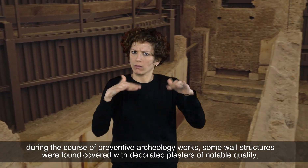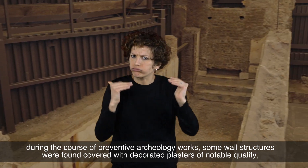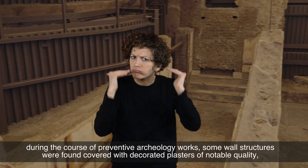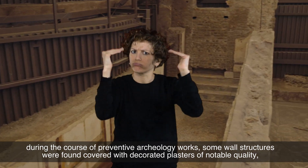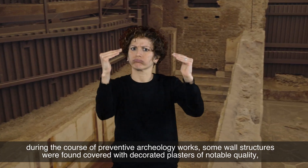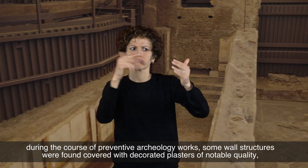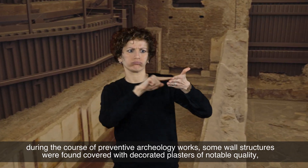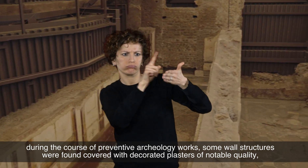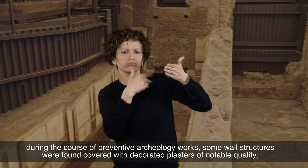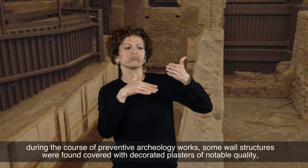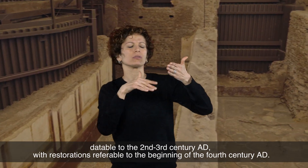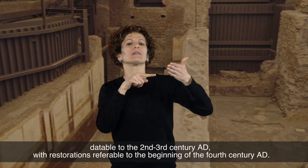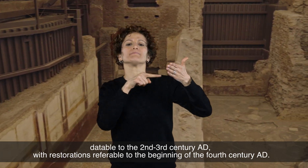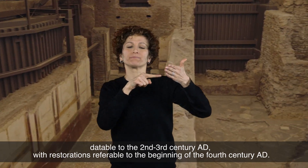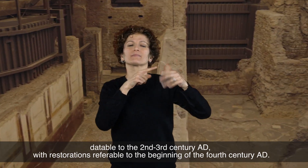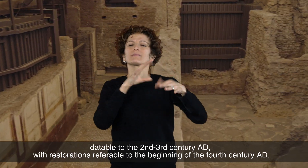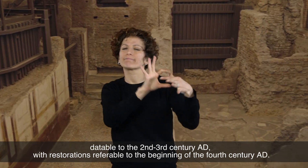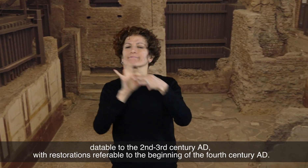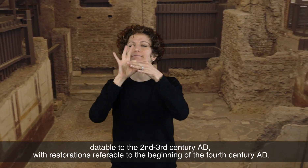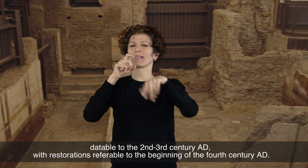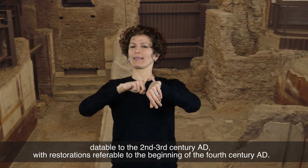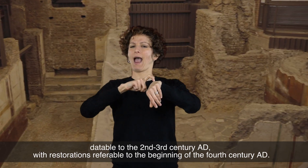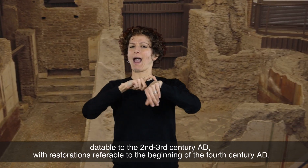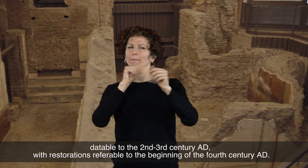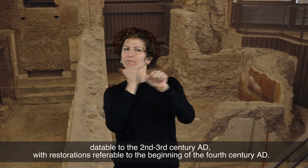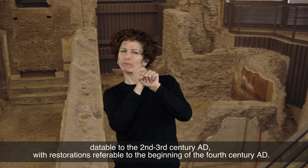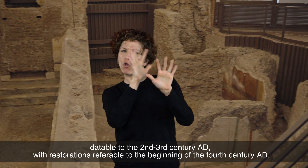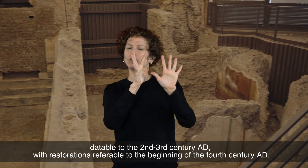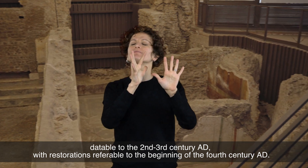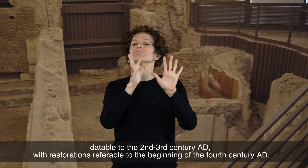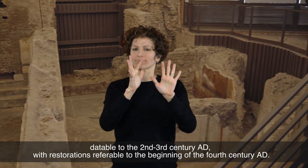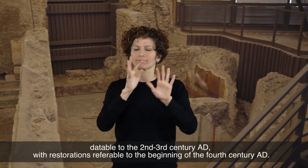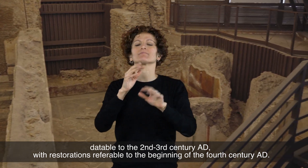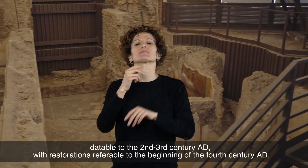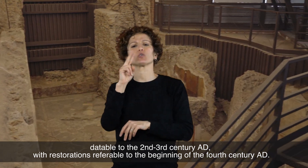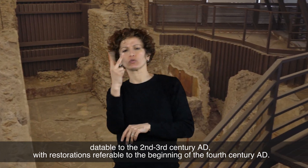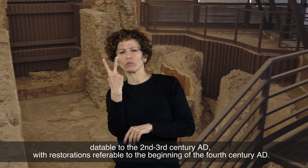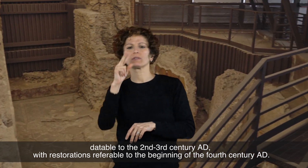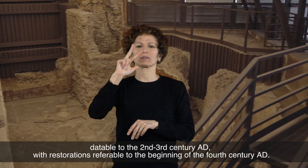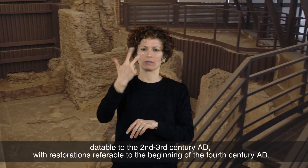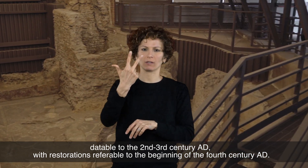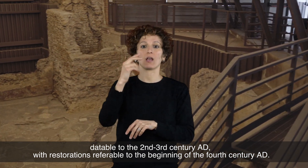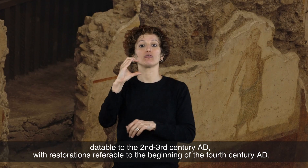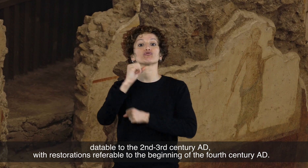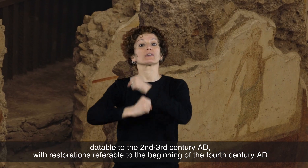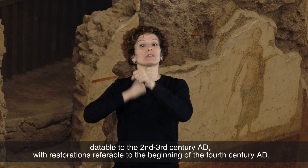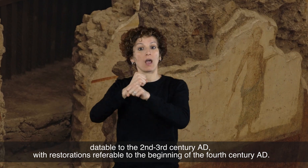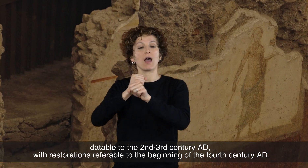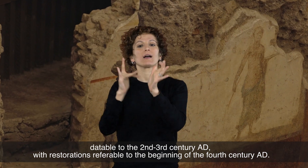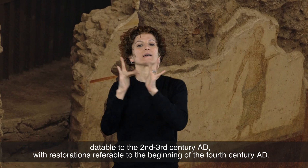notable quality, datable to the 2nd-3rd century AD, with restoration referable to the